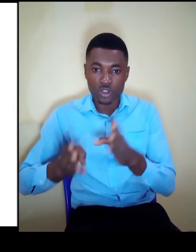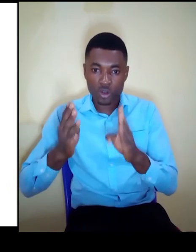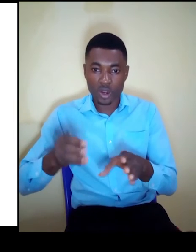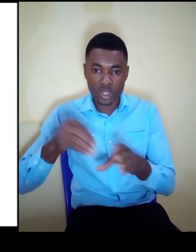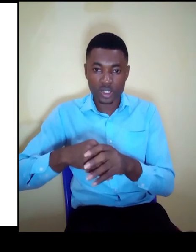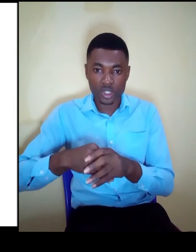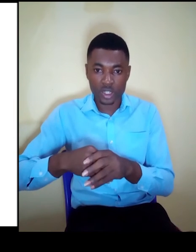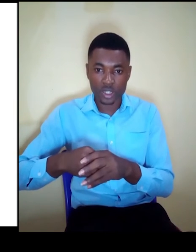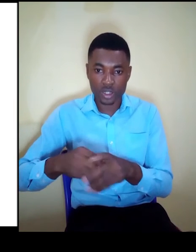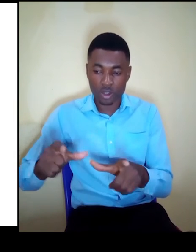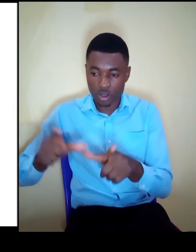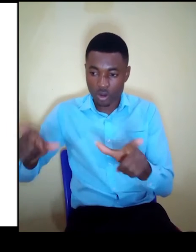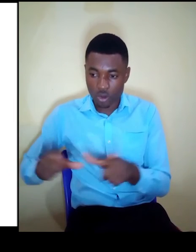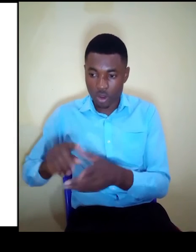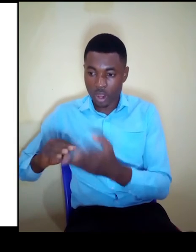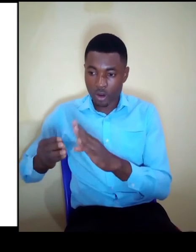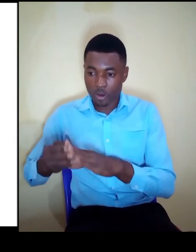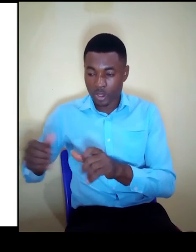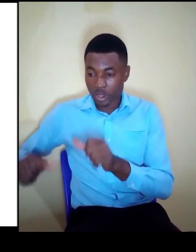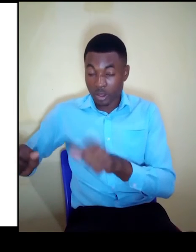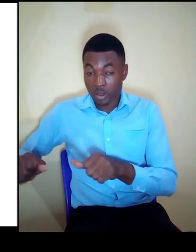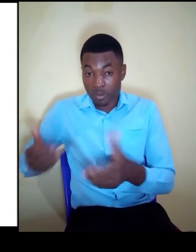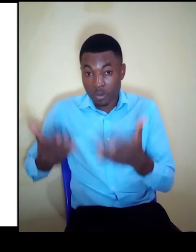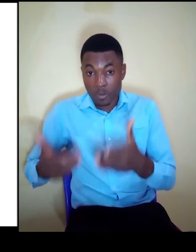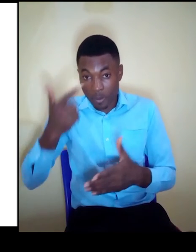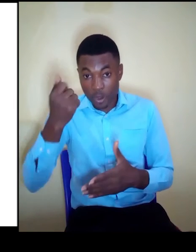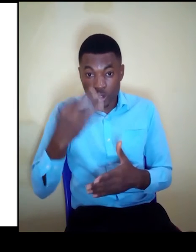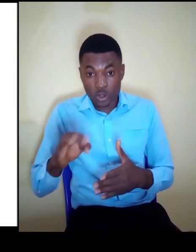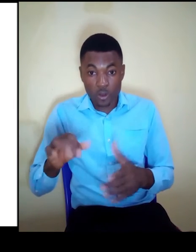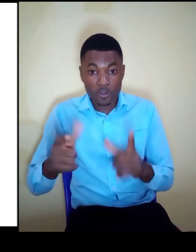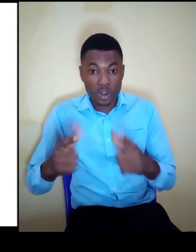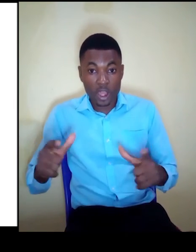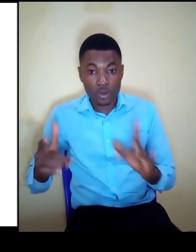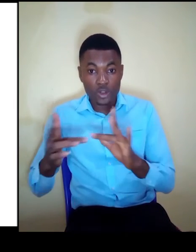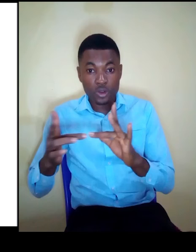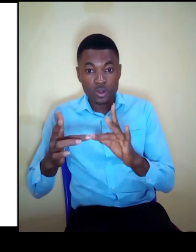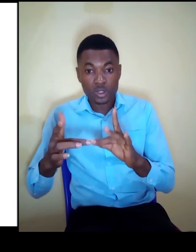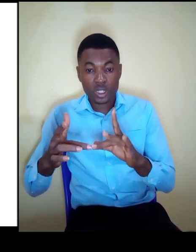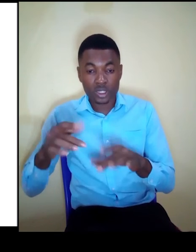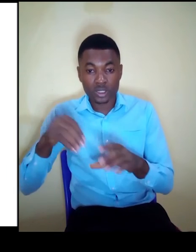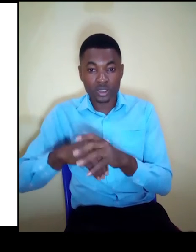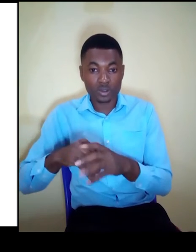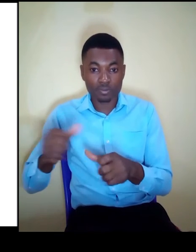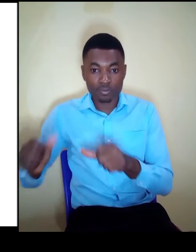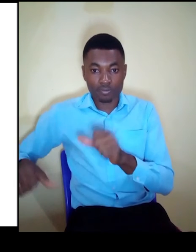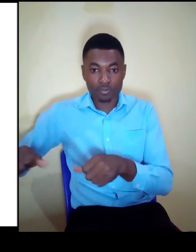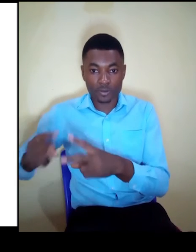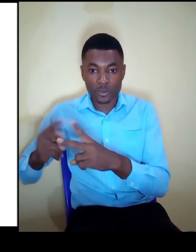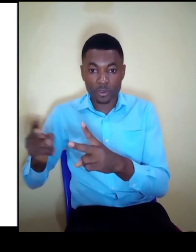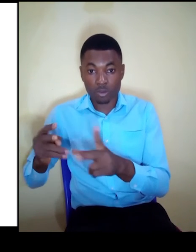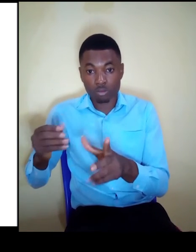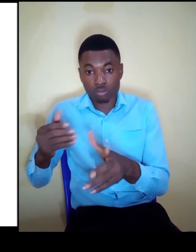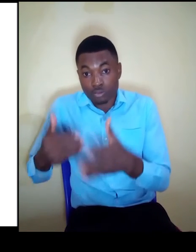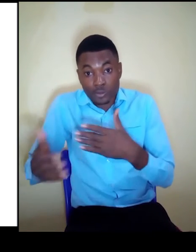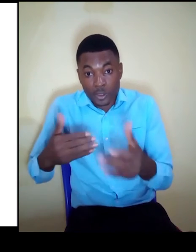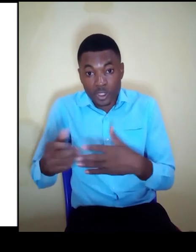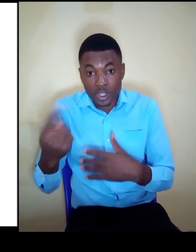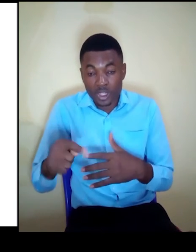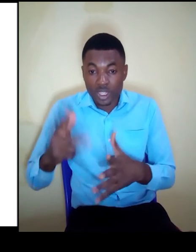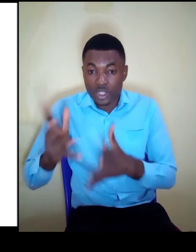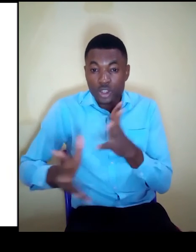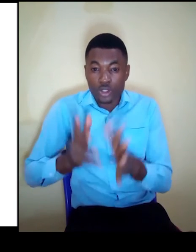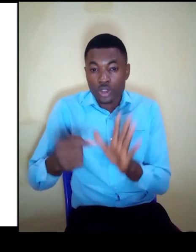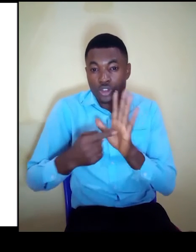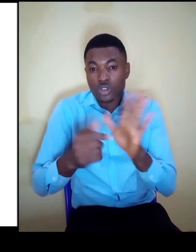may be the result of the language contact with Adambobe Sign Language, although the gesturers showed or indicated that they do